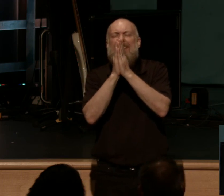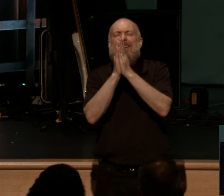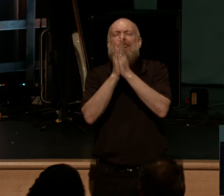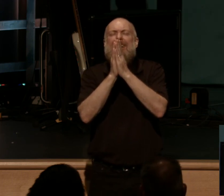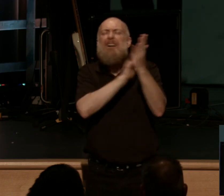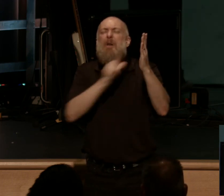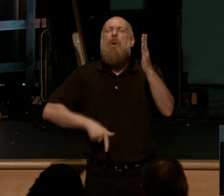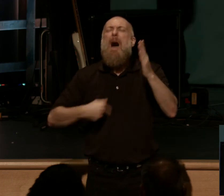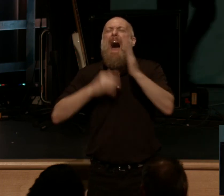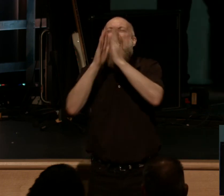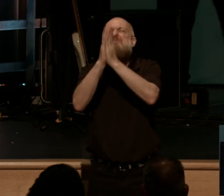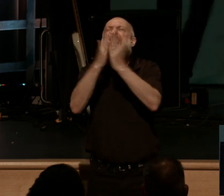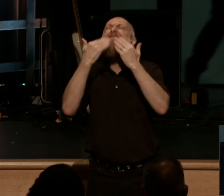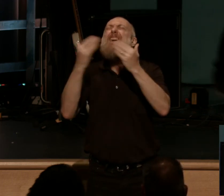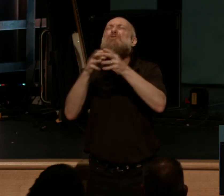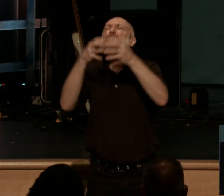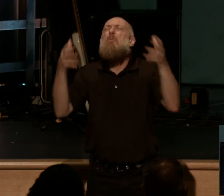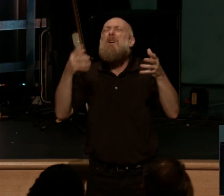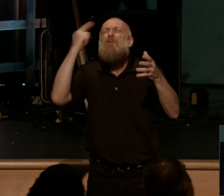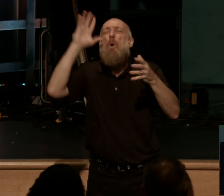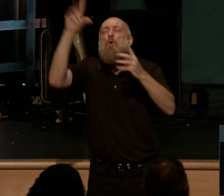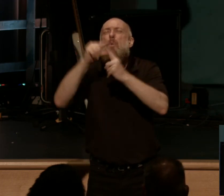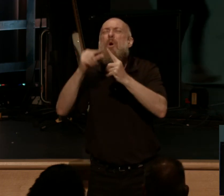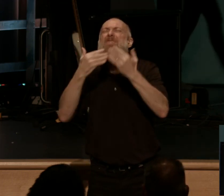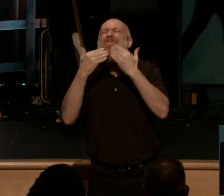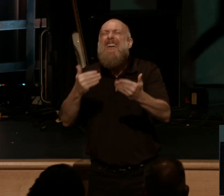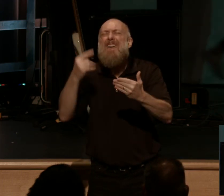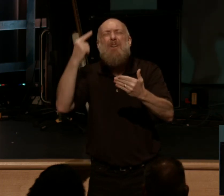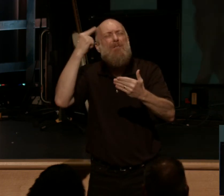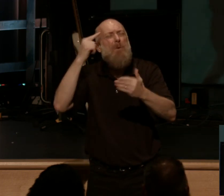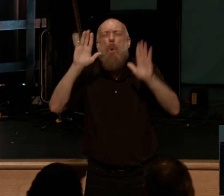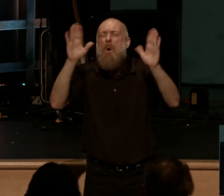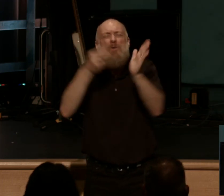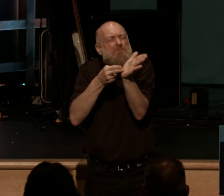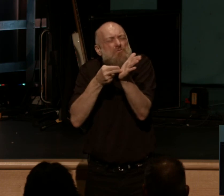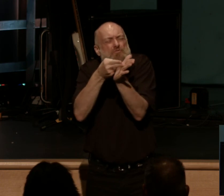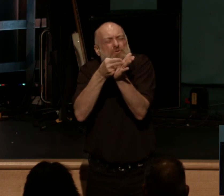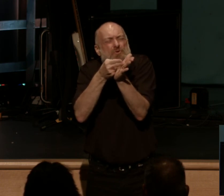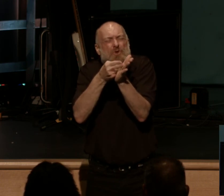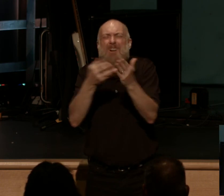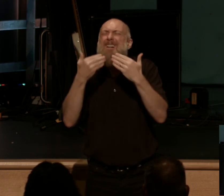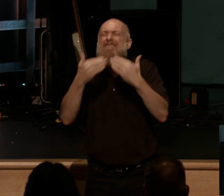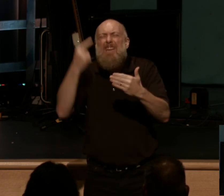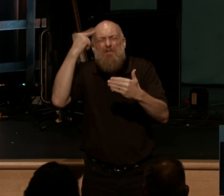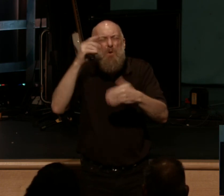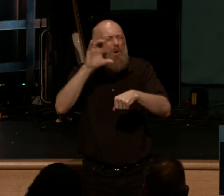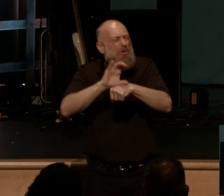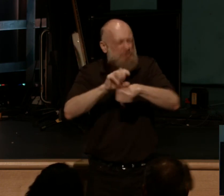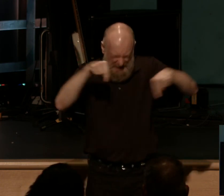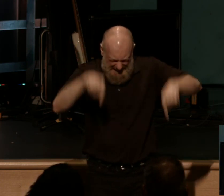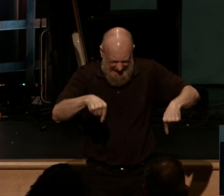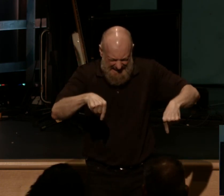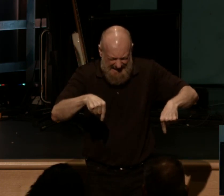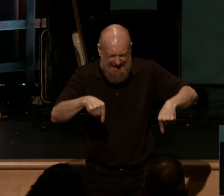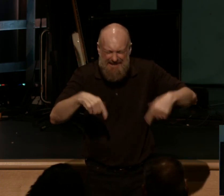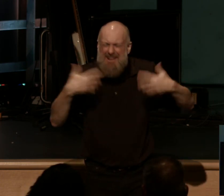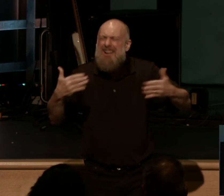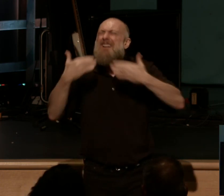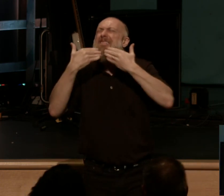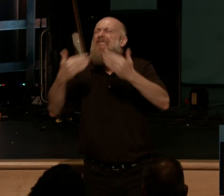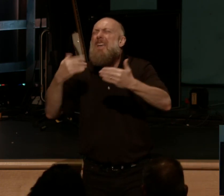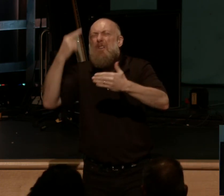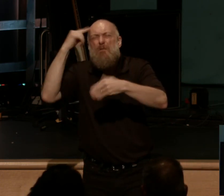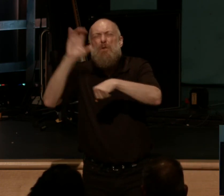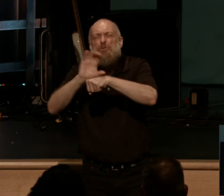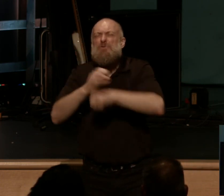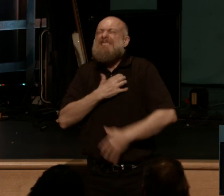So, Lord, I do pray. Thank you so much for your word. Thank you for these incredible truths. Thank you for a church of devotion. Thank you for a church